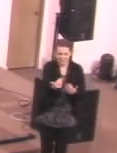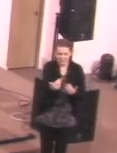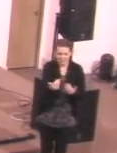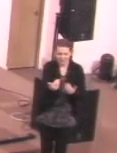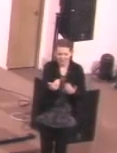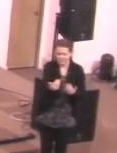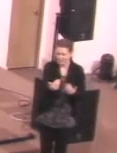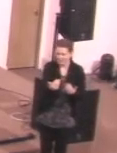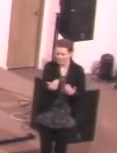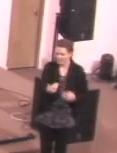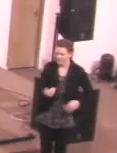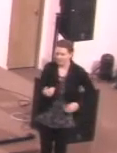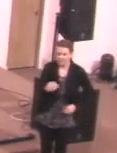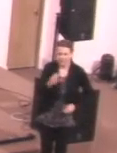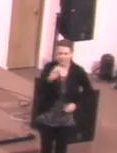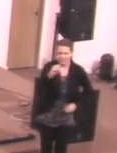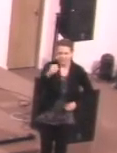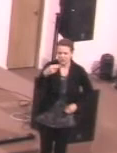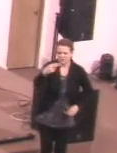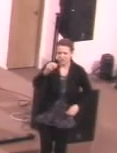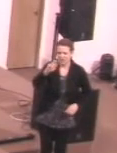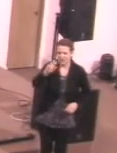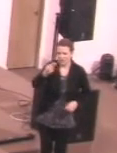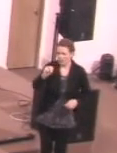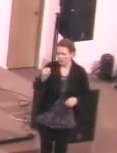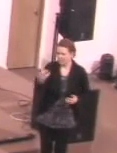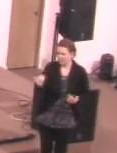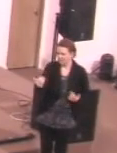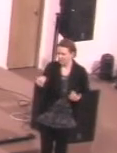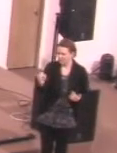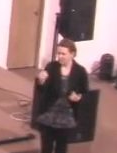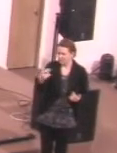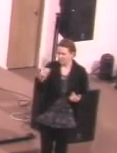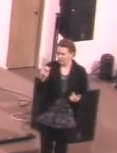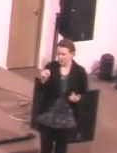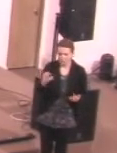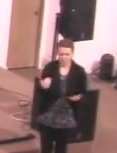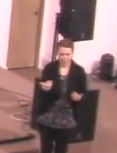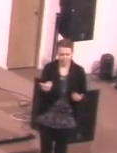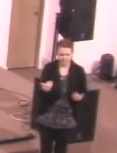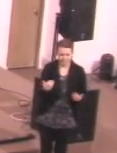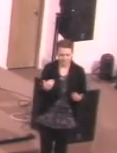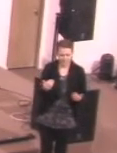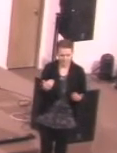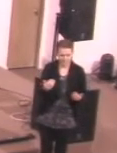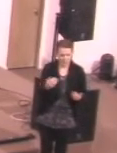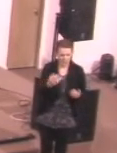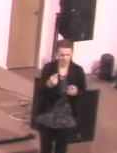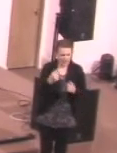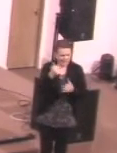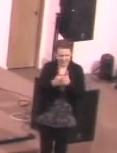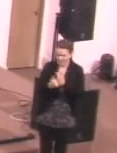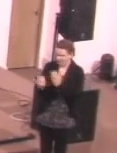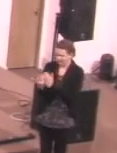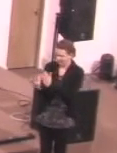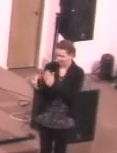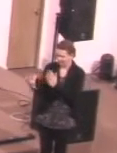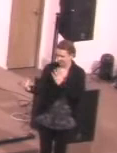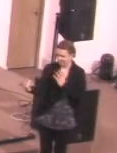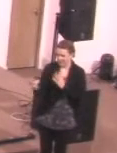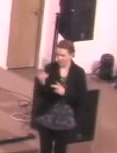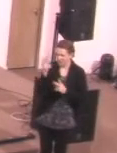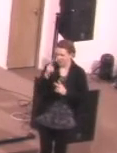but Sharon, if you guys can just, I want to, seriously, like a kid, I want you to line up because I want everybody to honor you today. So I'd like